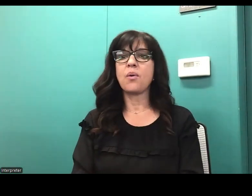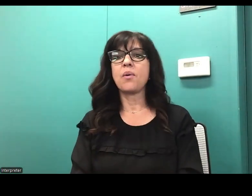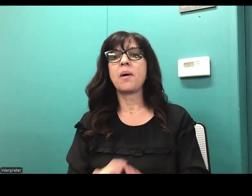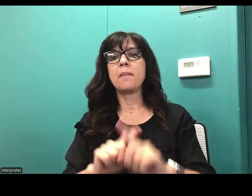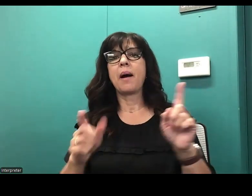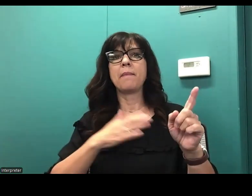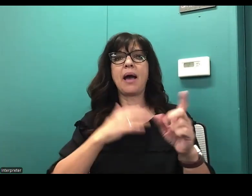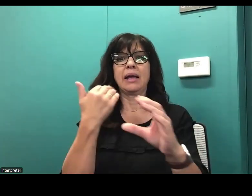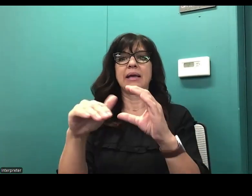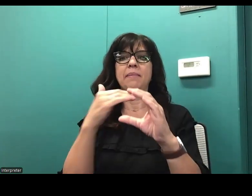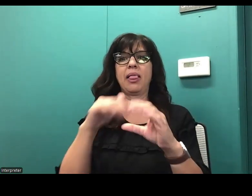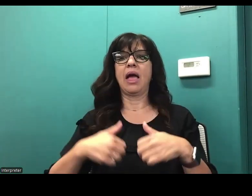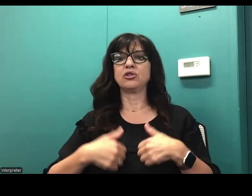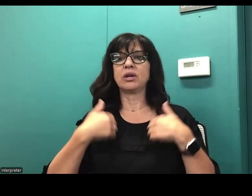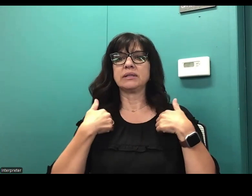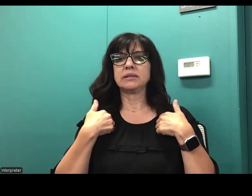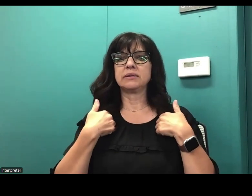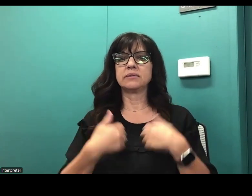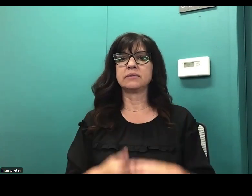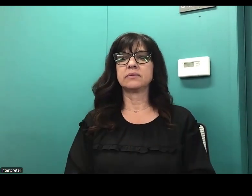there's my email address.